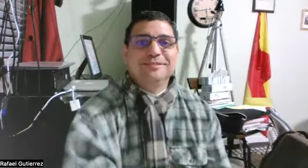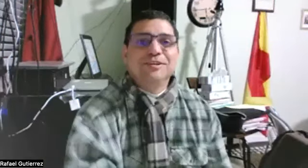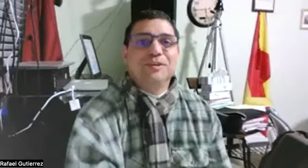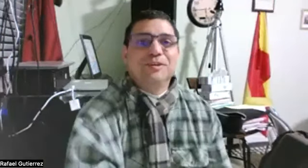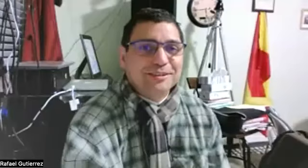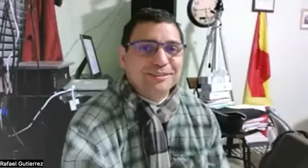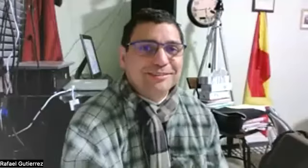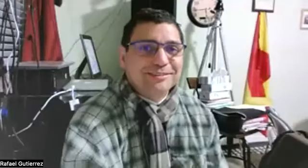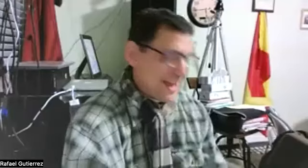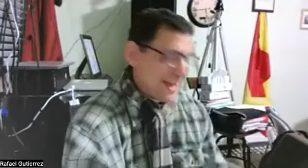Run. Okay.